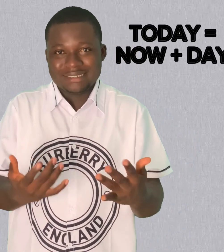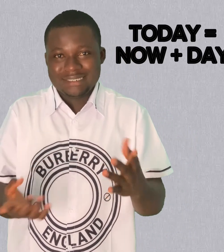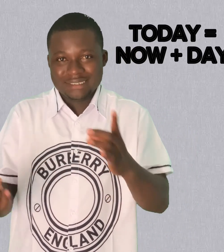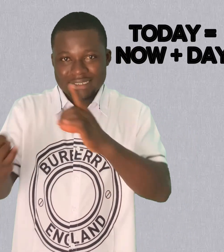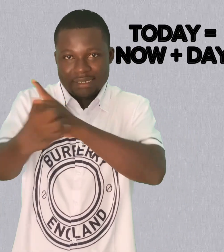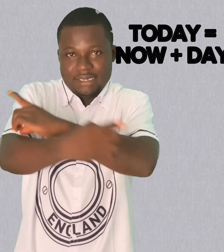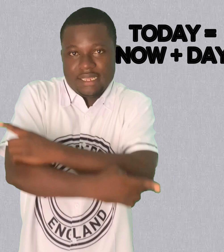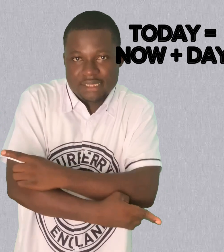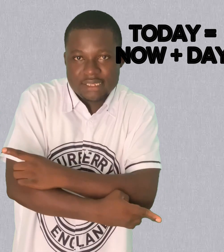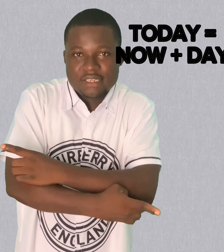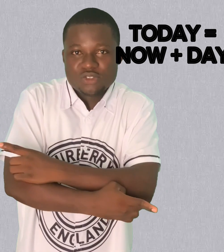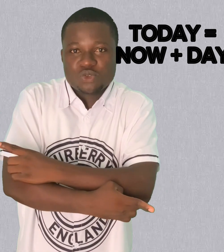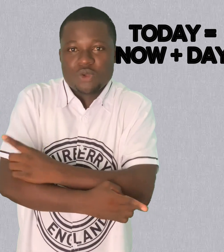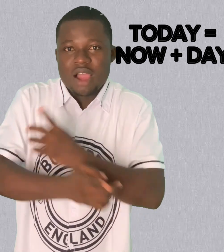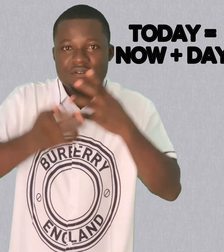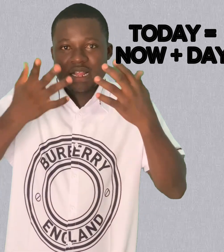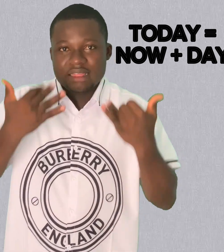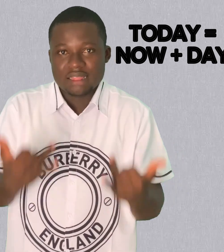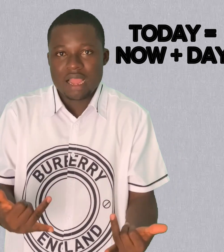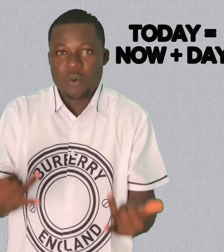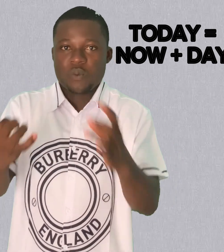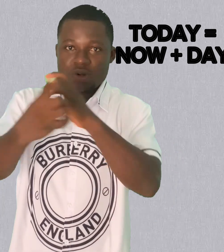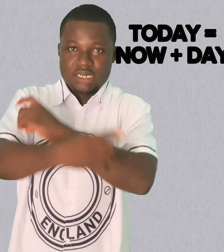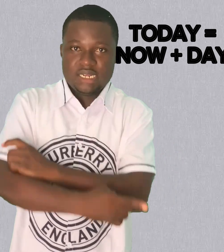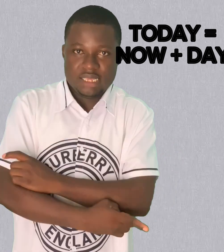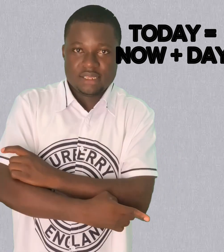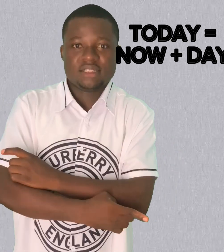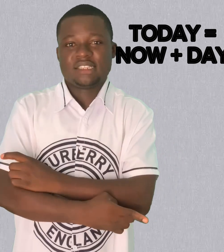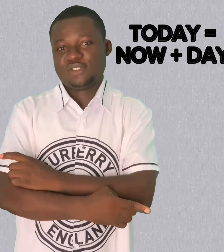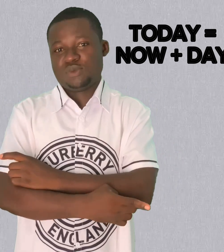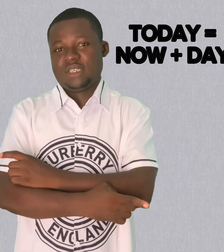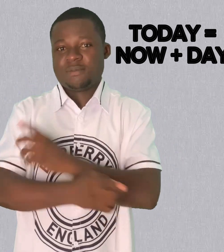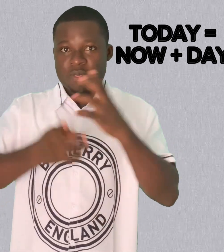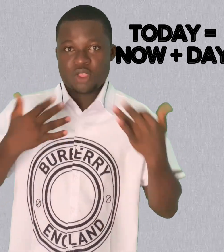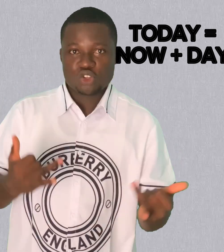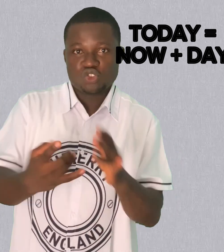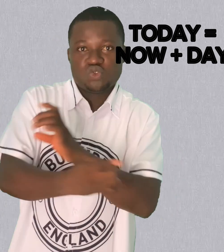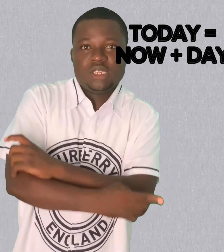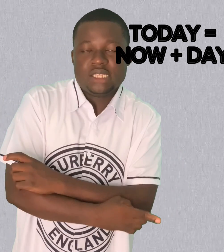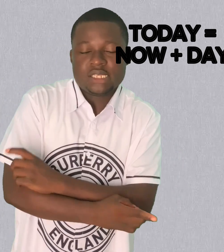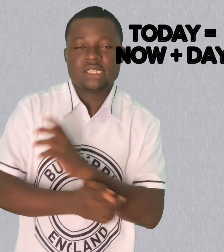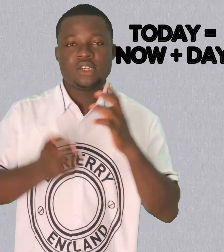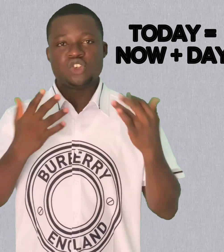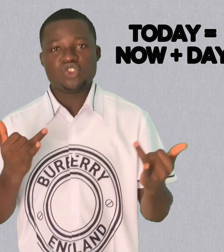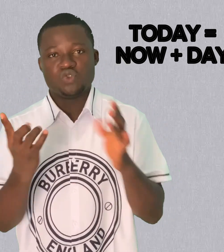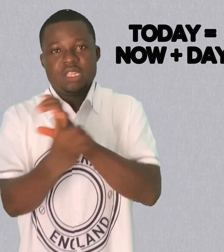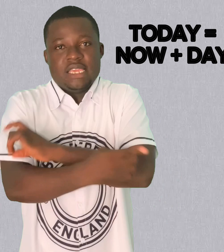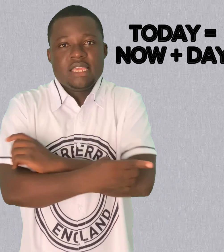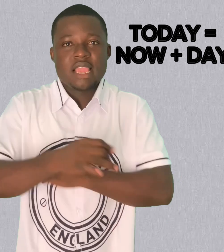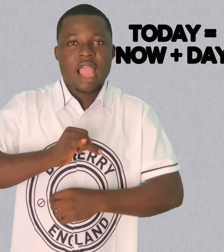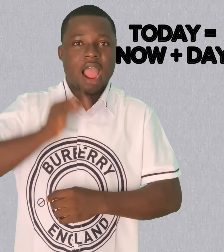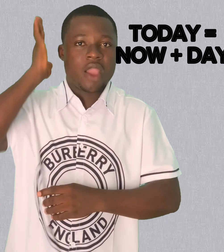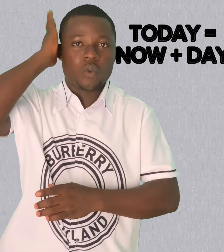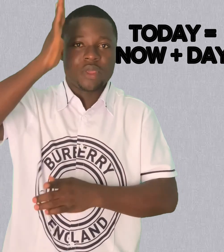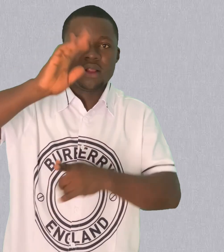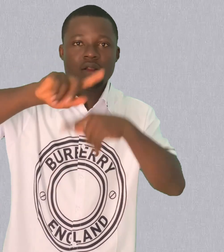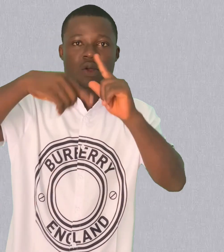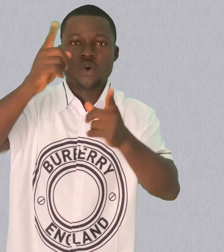and day. So you have now day. That is today. Today. Today, I will go